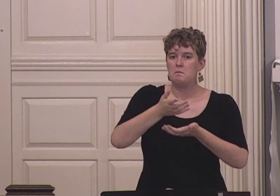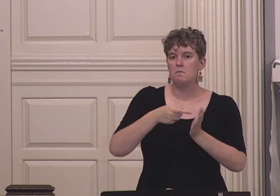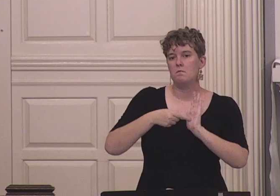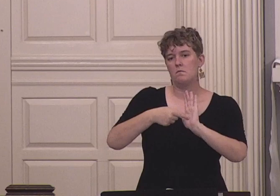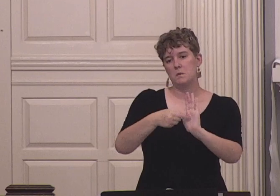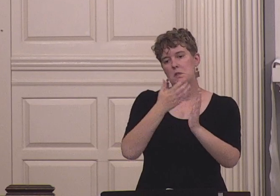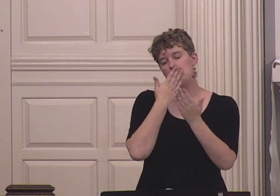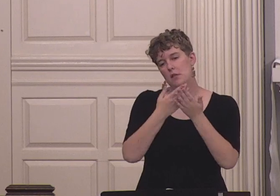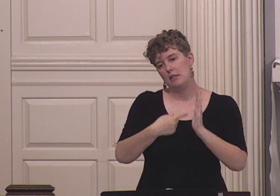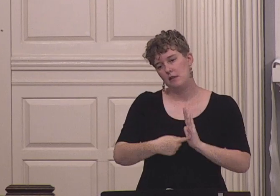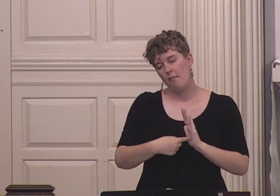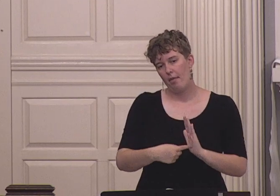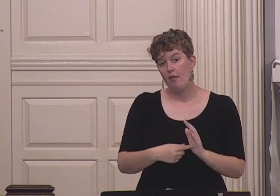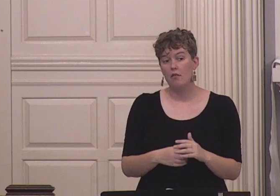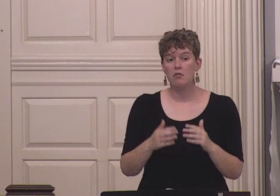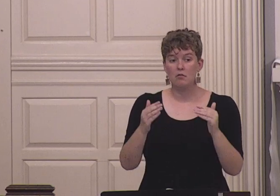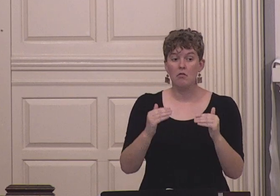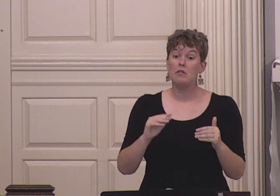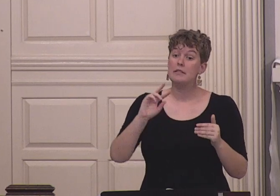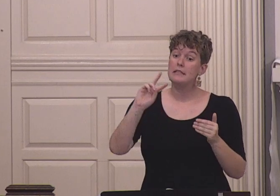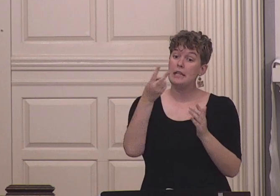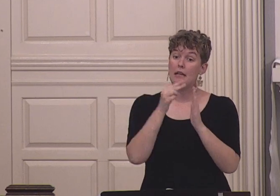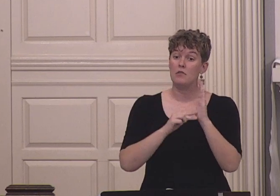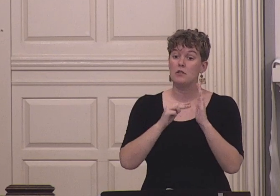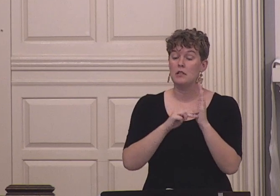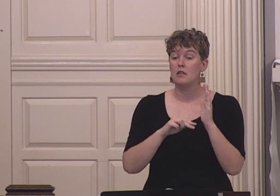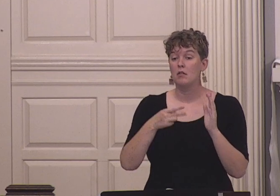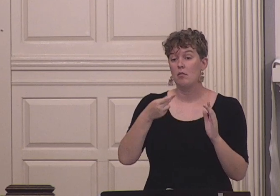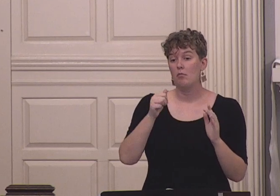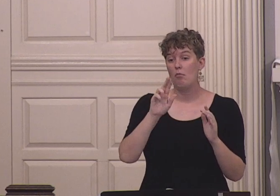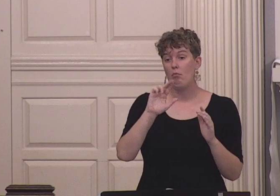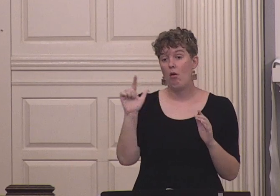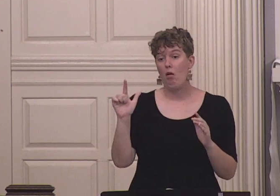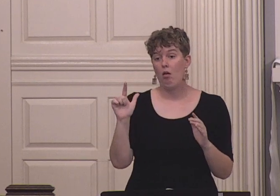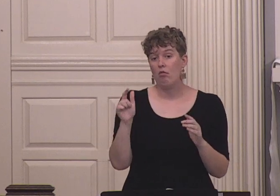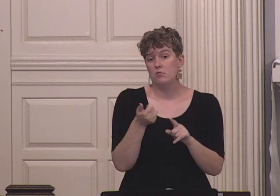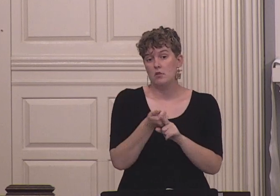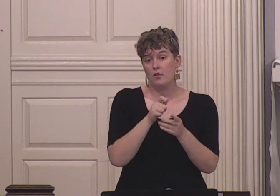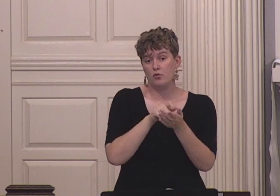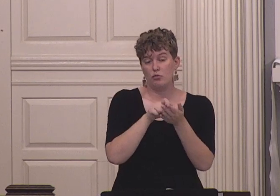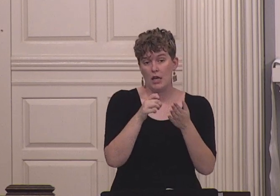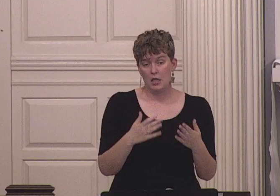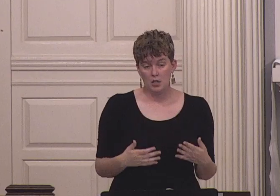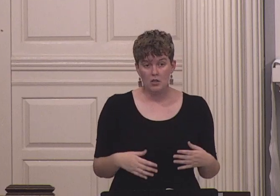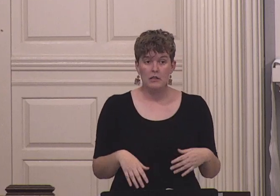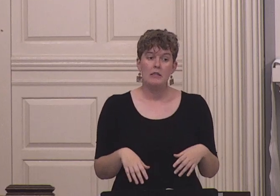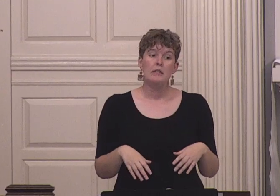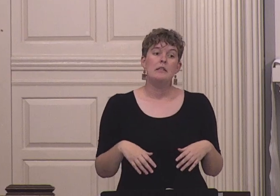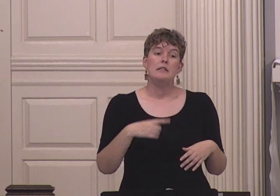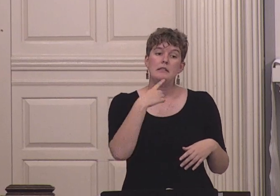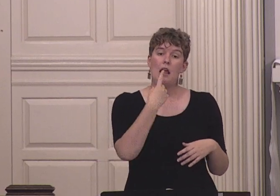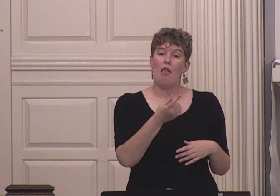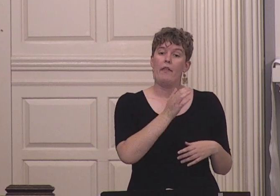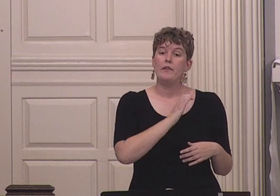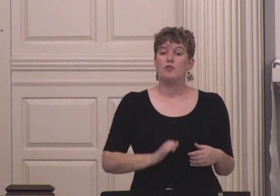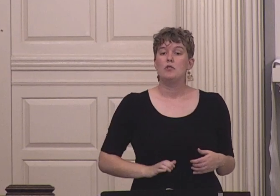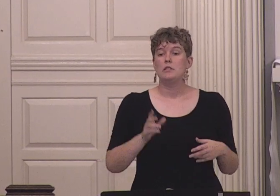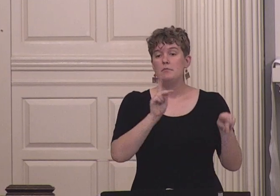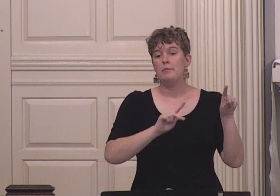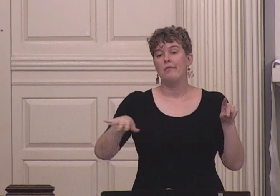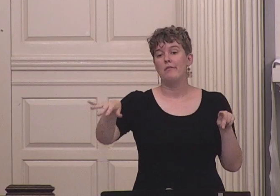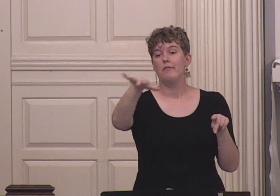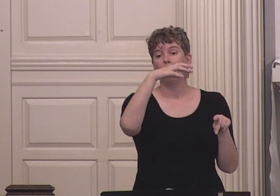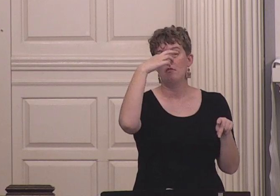the second reading, Paul, the writer, has assured the Christians in Rome that they needed not